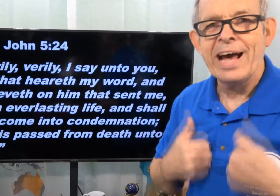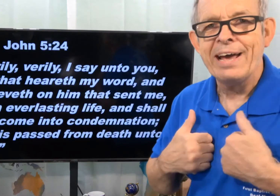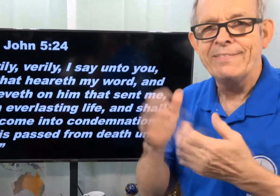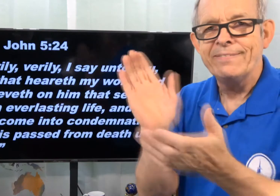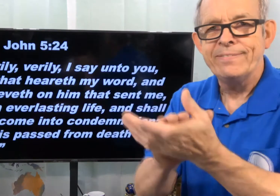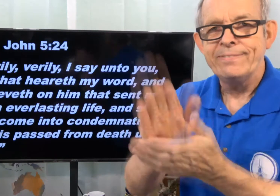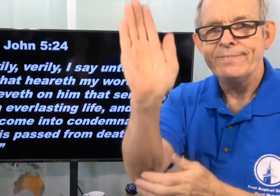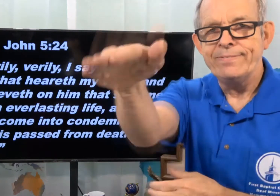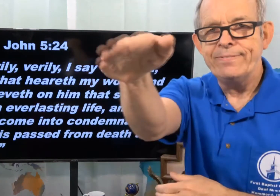life.